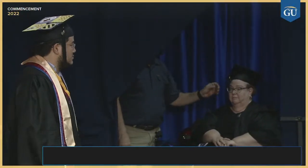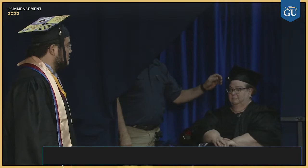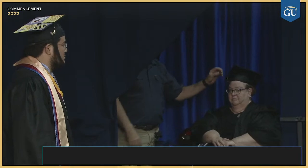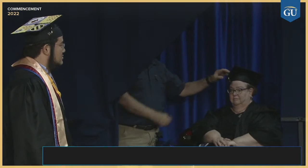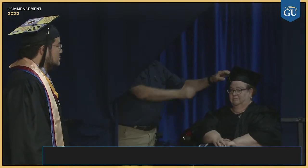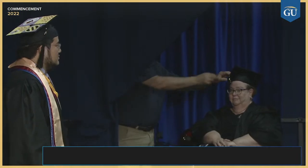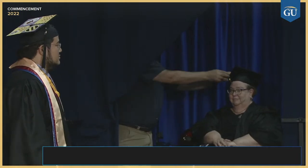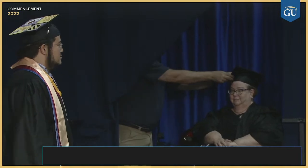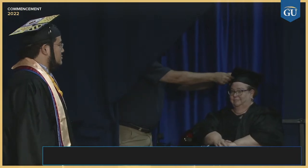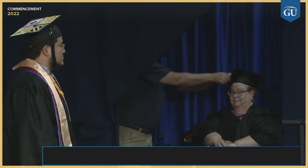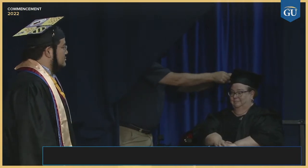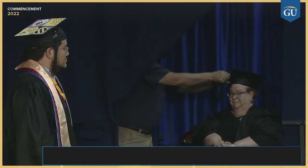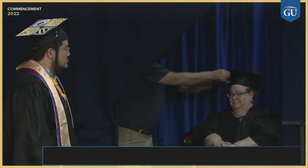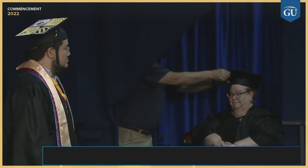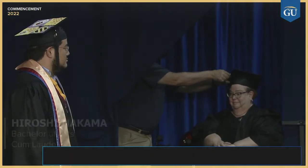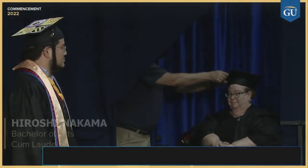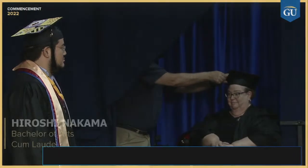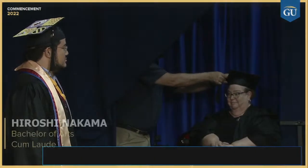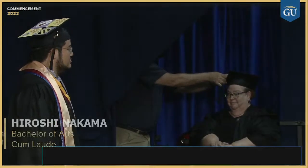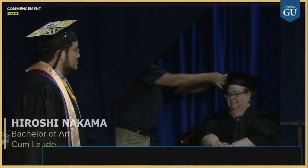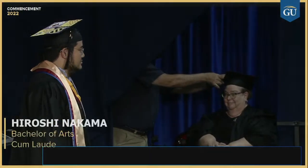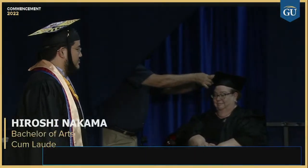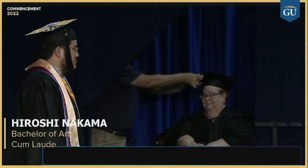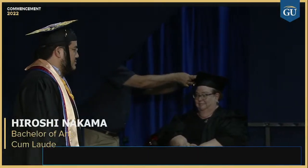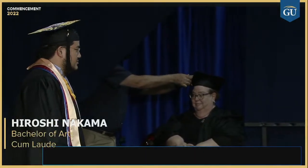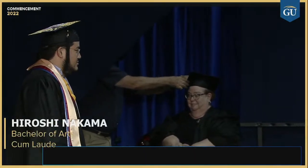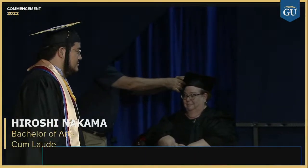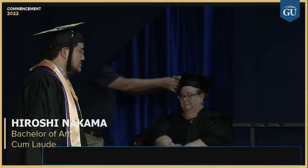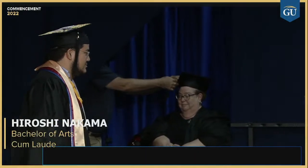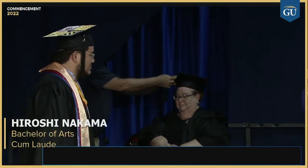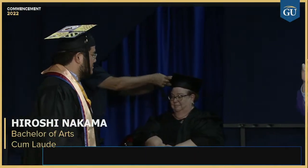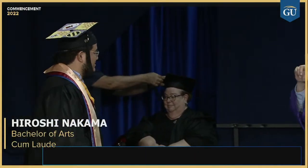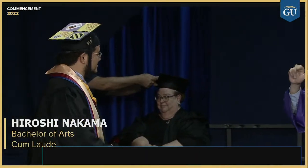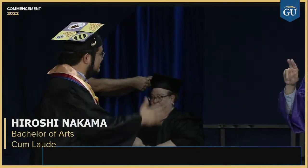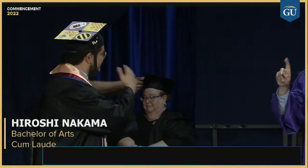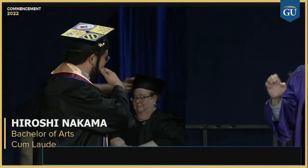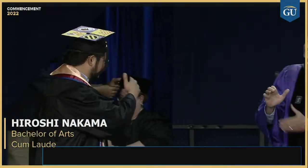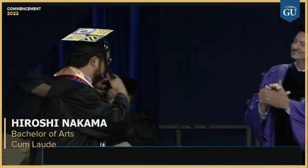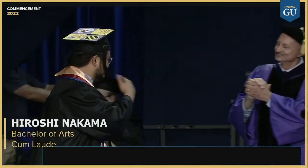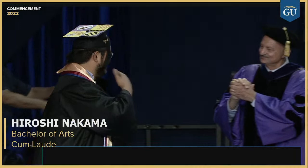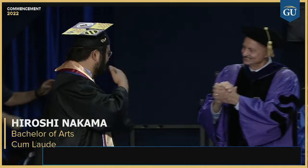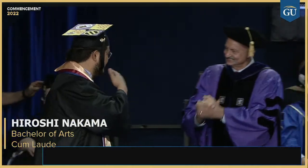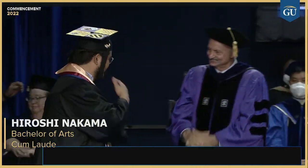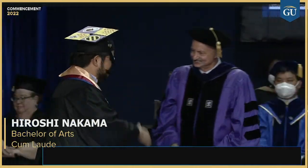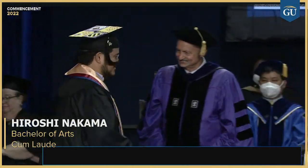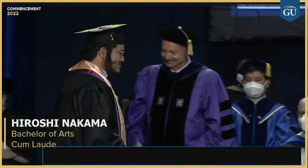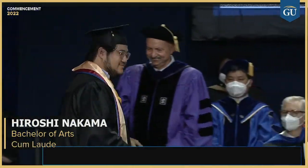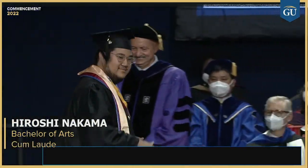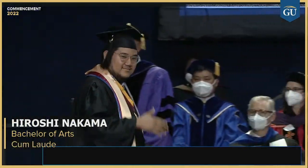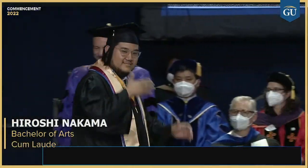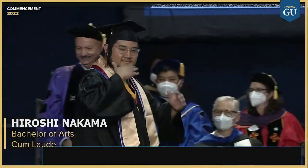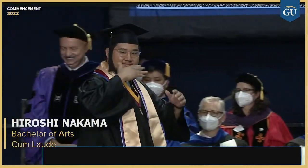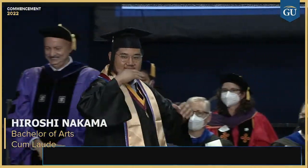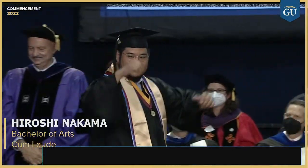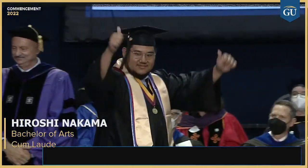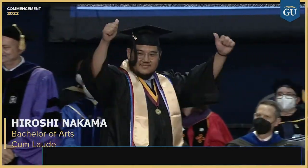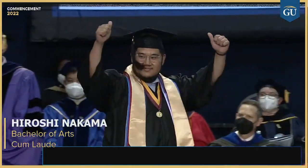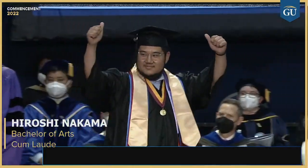Hiroshi Nakama, Bachelor of Arts, cum laude. Congratulations.